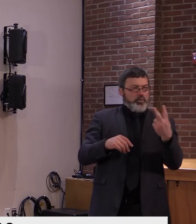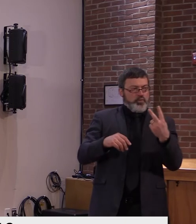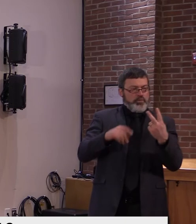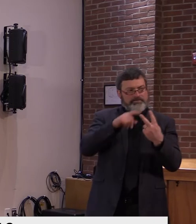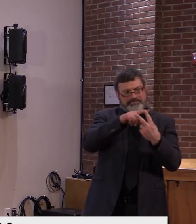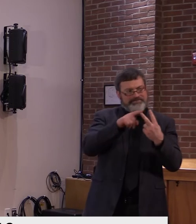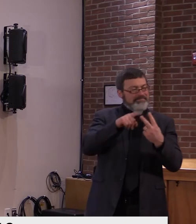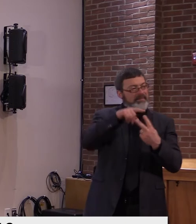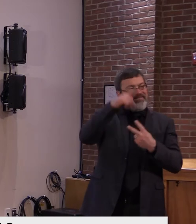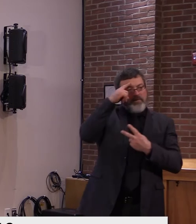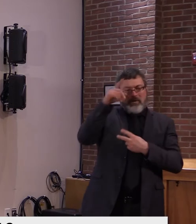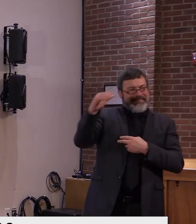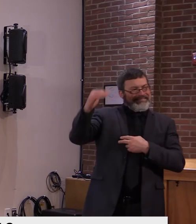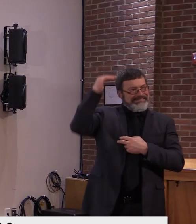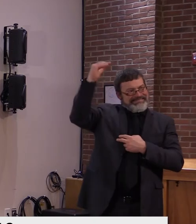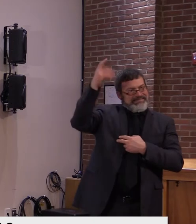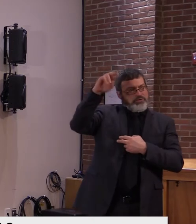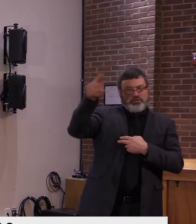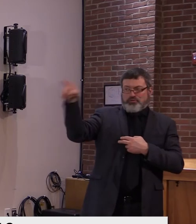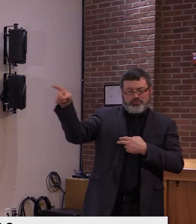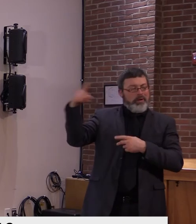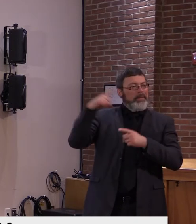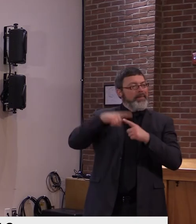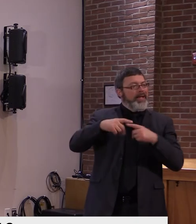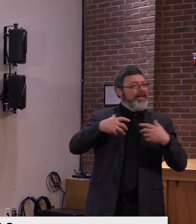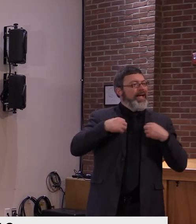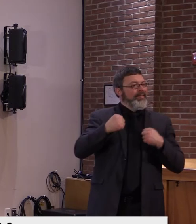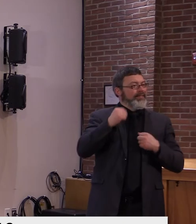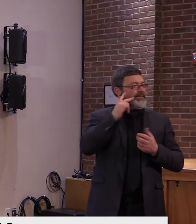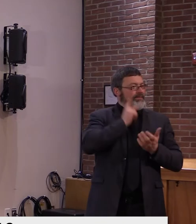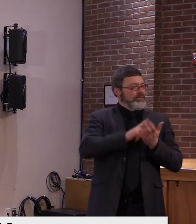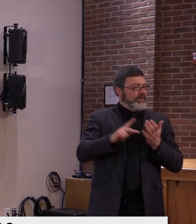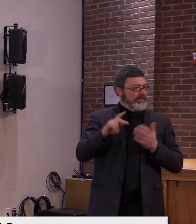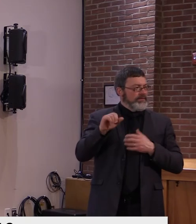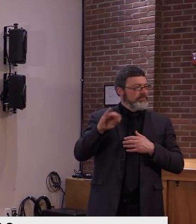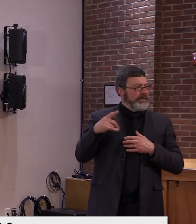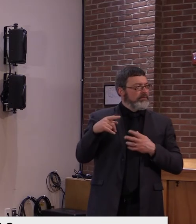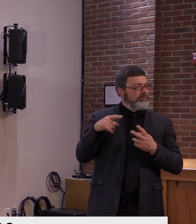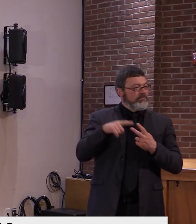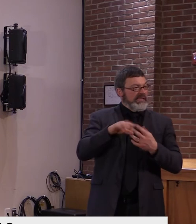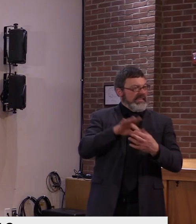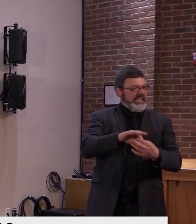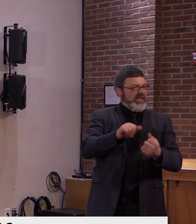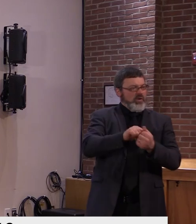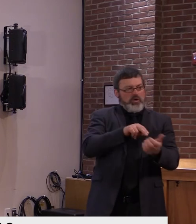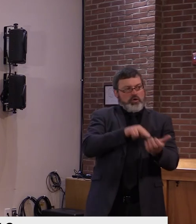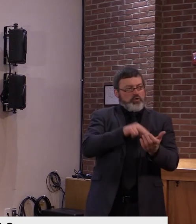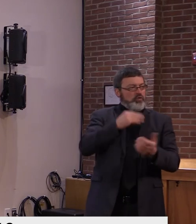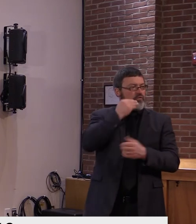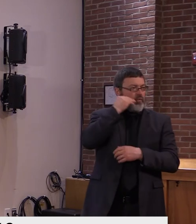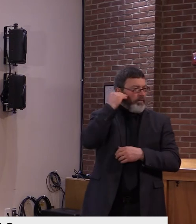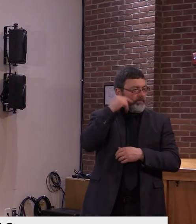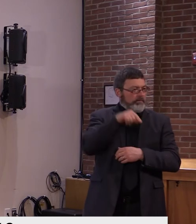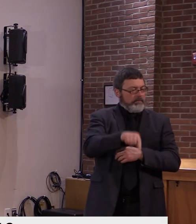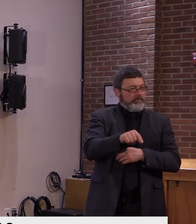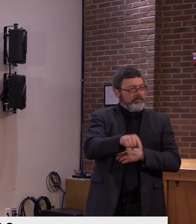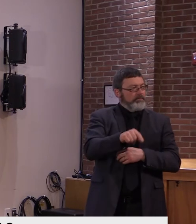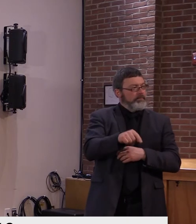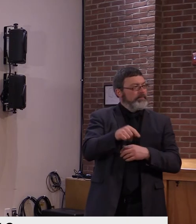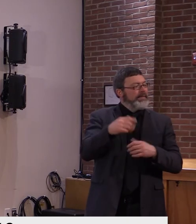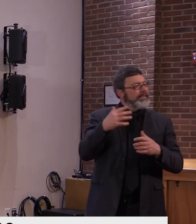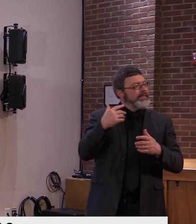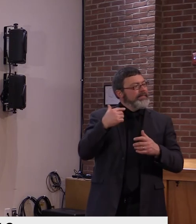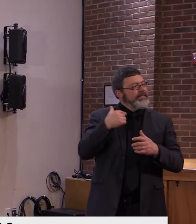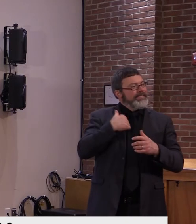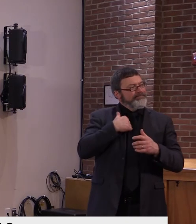recent outbreak at the nursing home facility, could you tell us if there's any lessons we have learned from the spring when we had